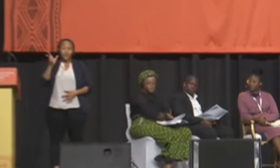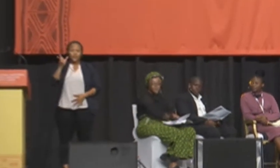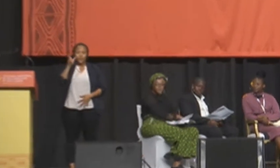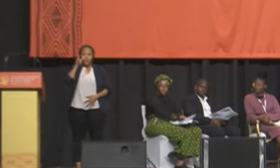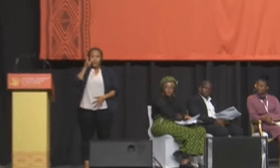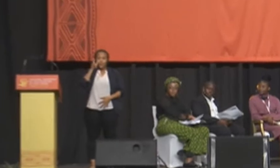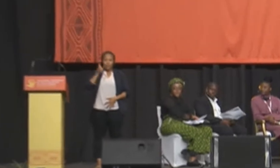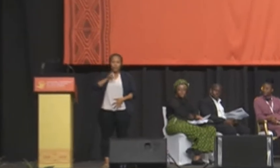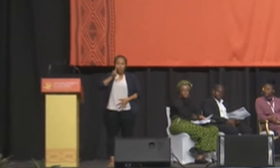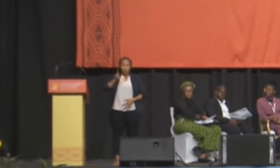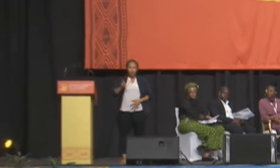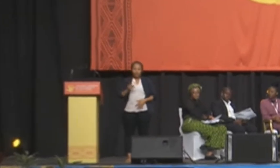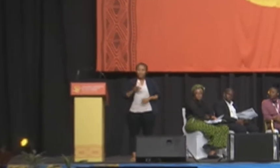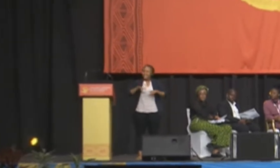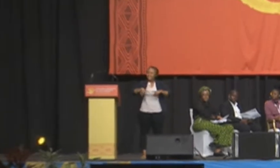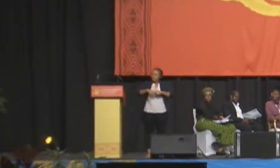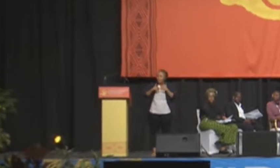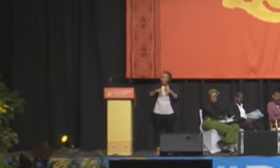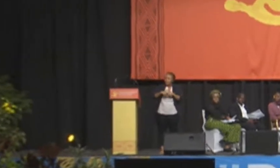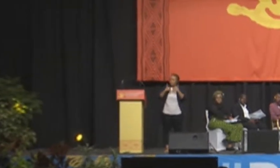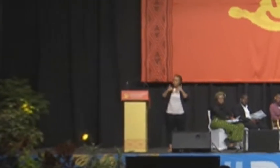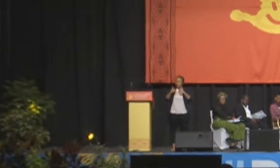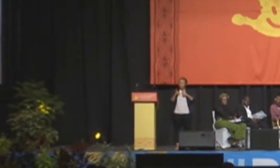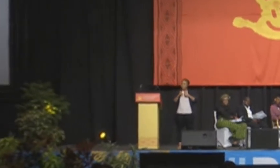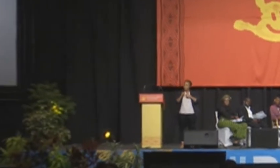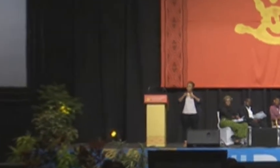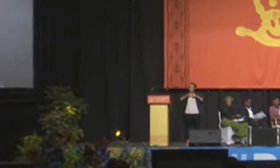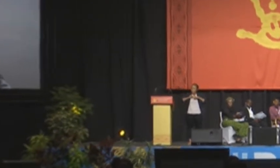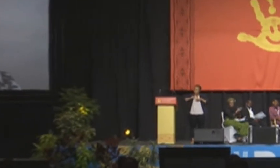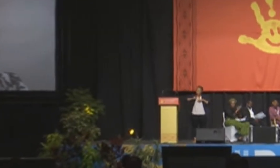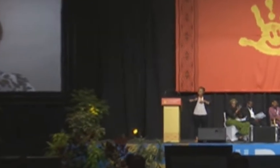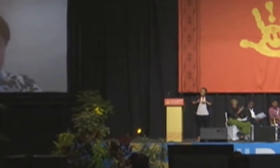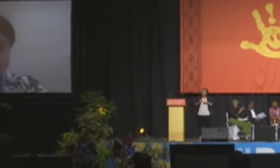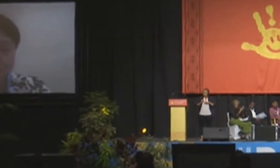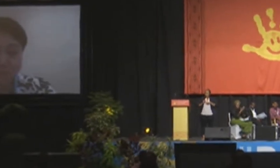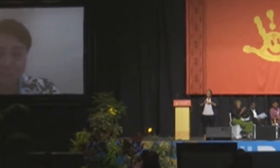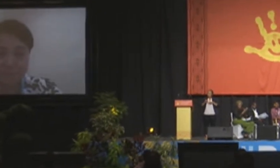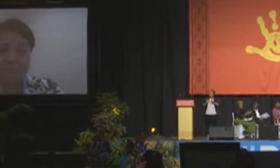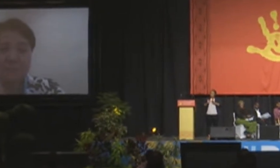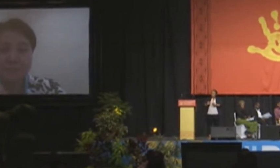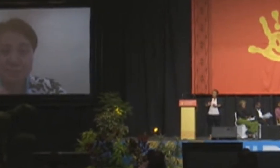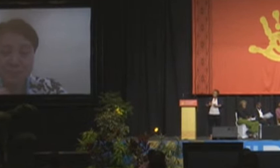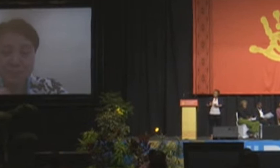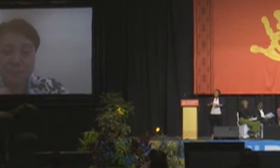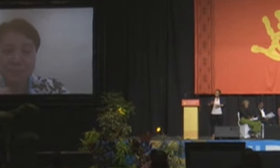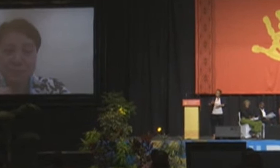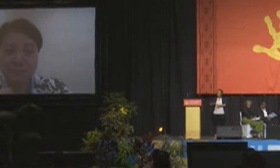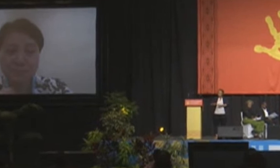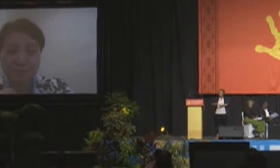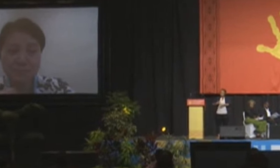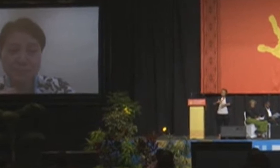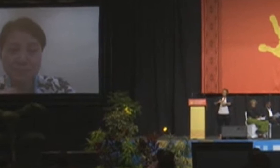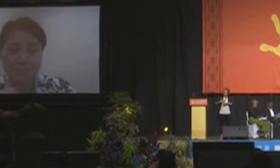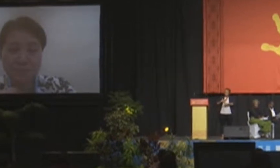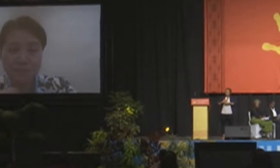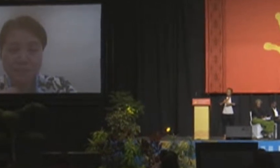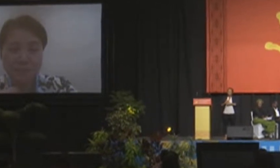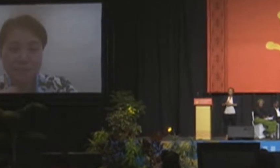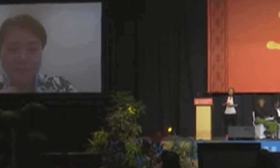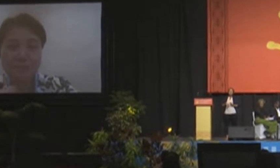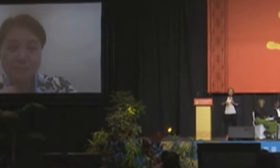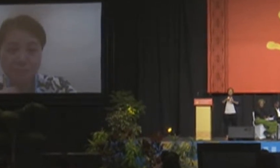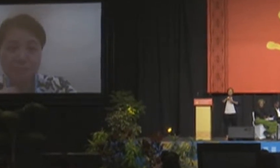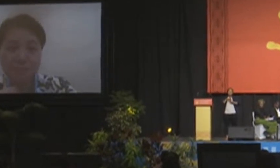in terms of the enforcing and implementing of child's rights. As I said, the confusion sometimes in policy.